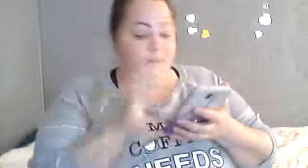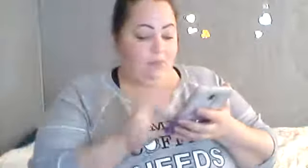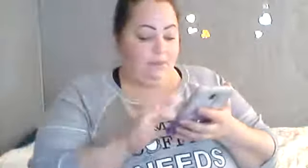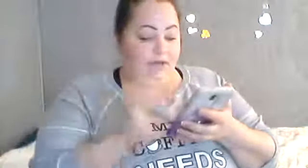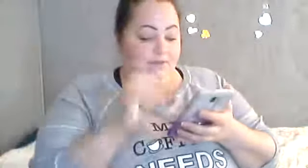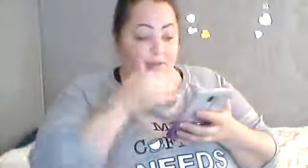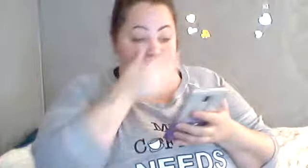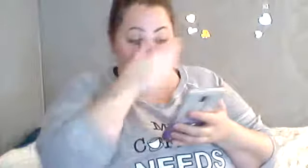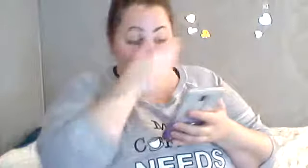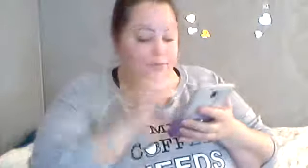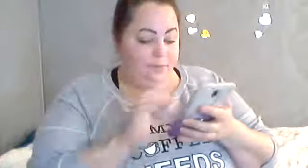But I have my mom's video, so.